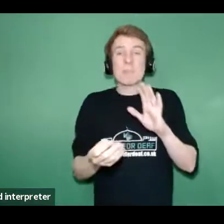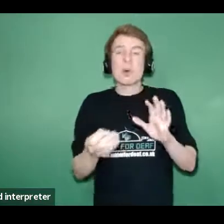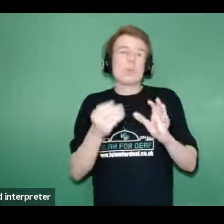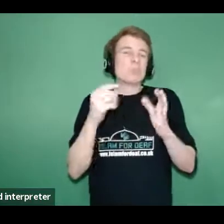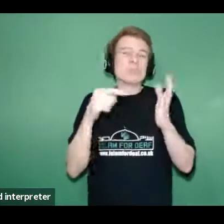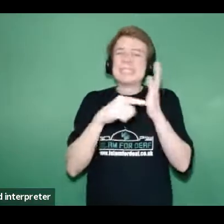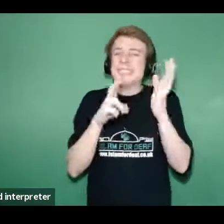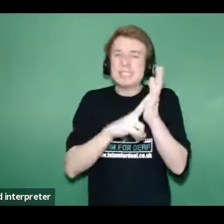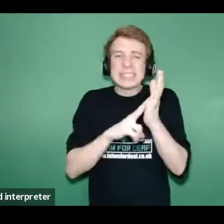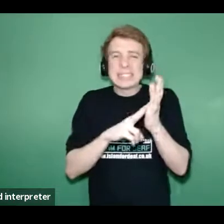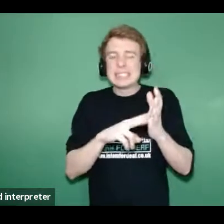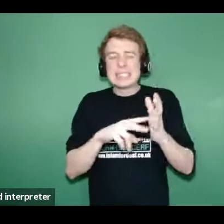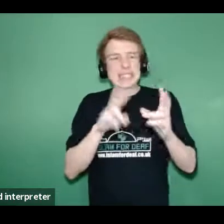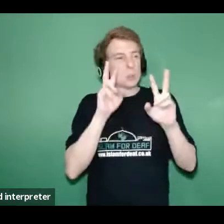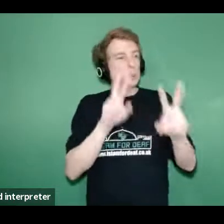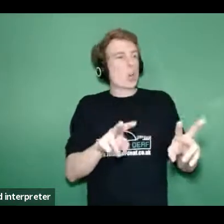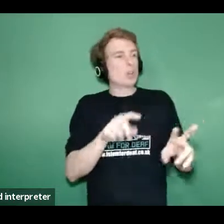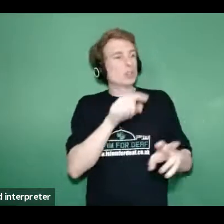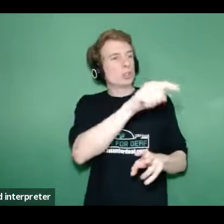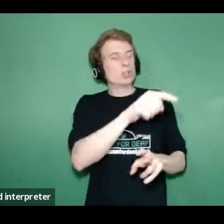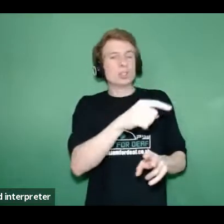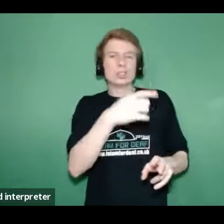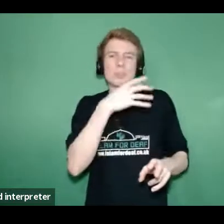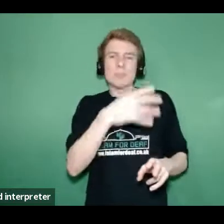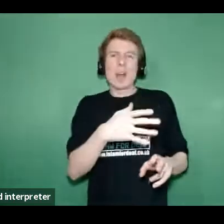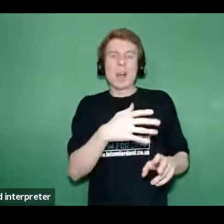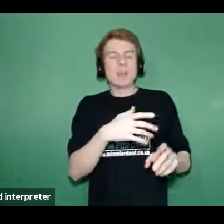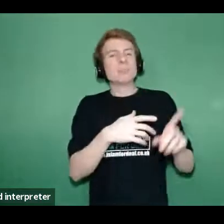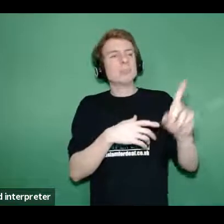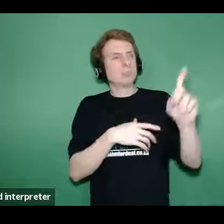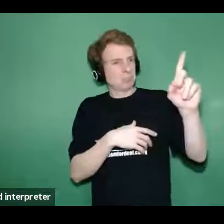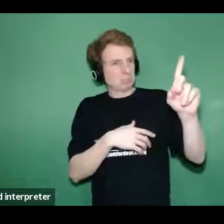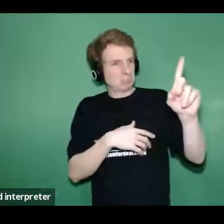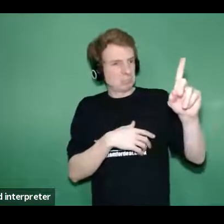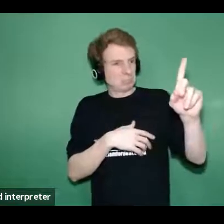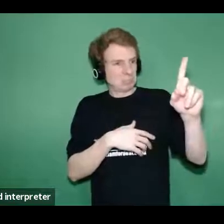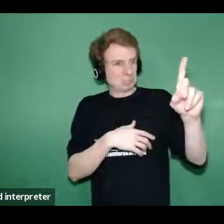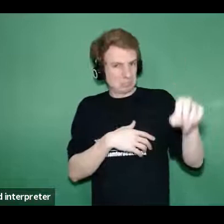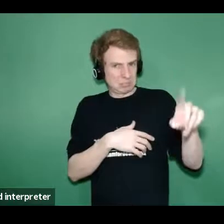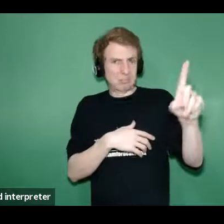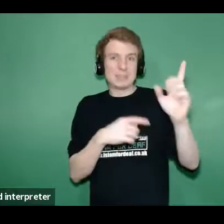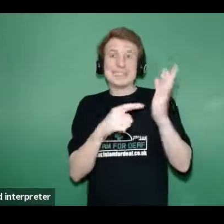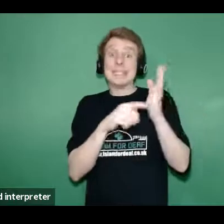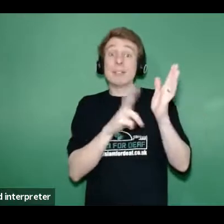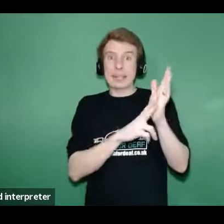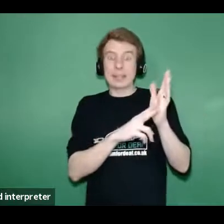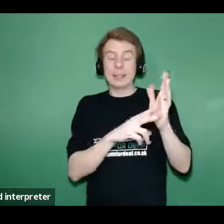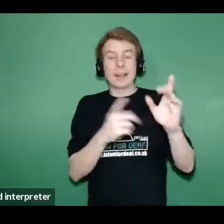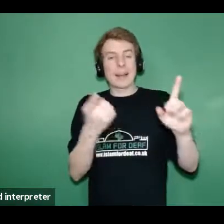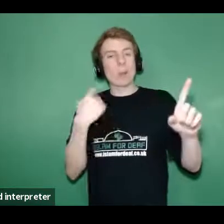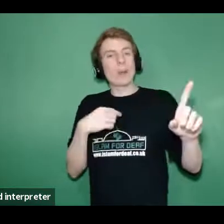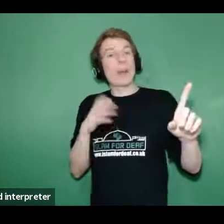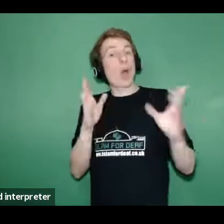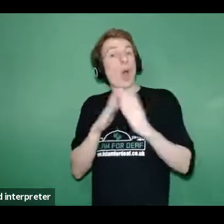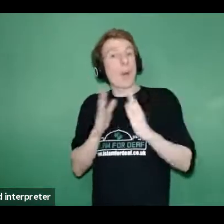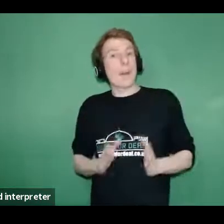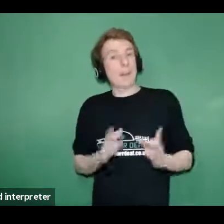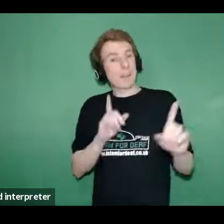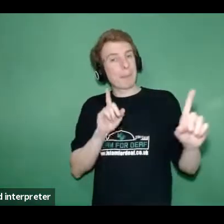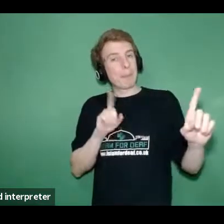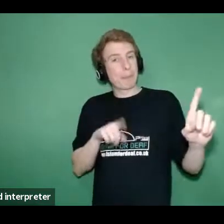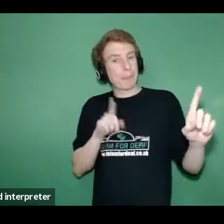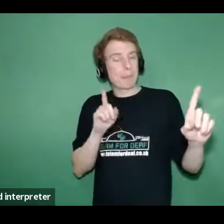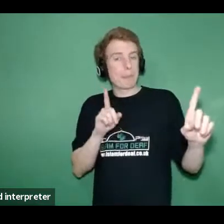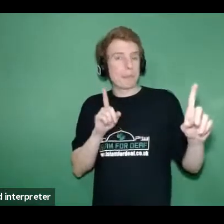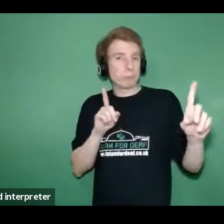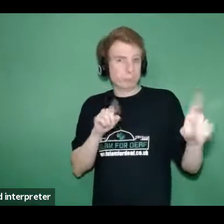say that we might as well close all of the masajid in the world and all of us pray behind the Imam